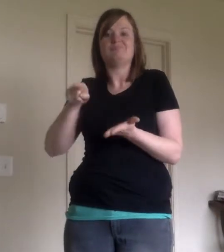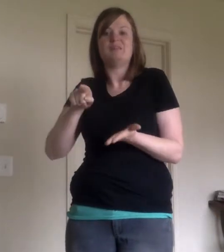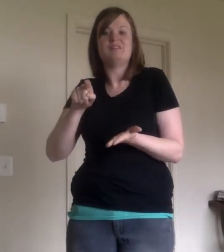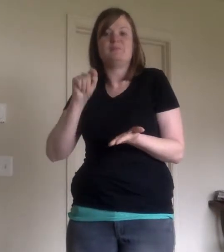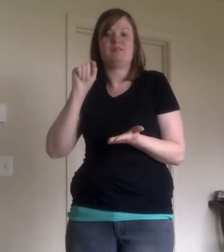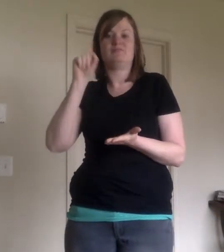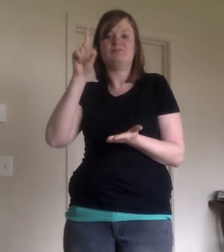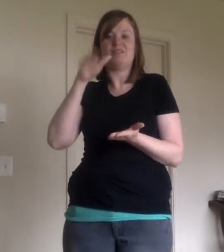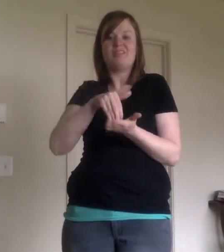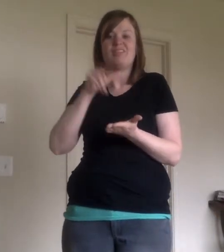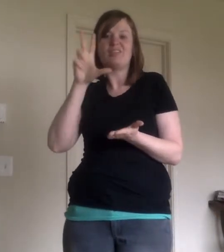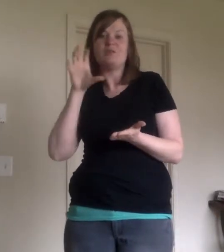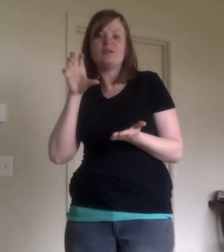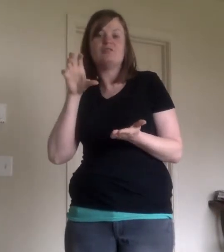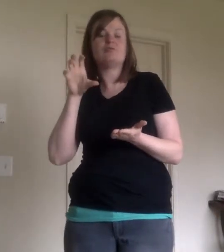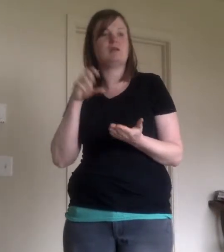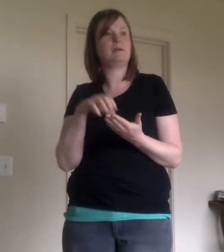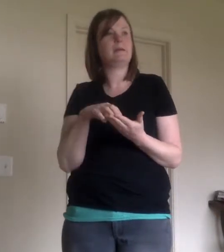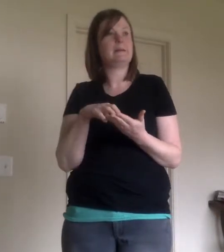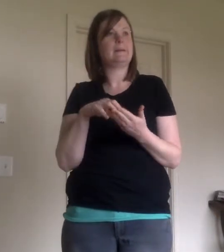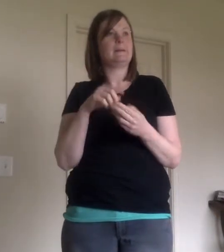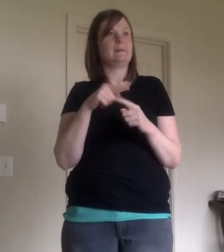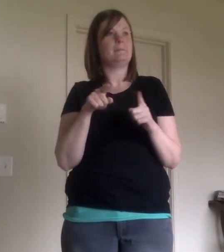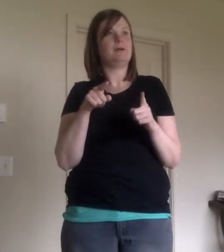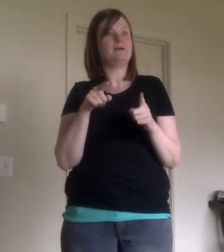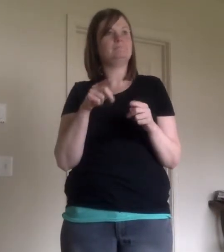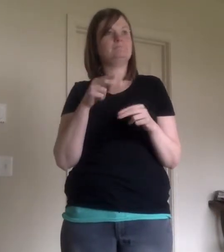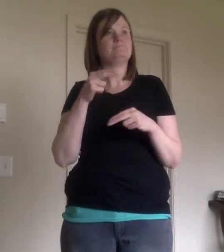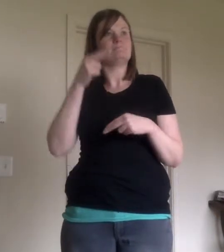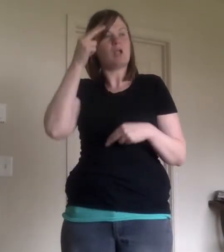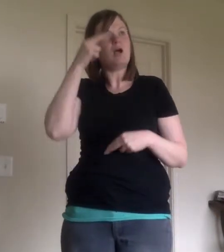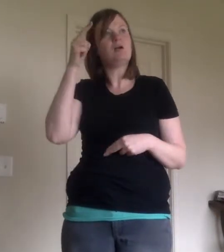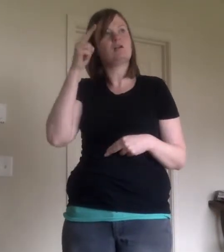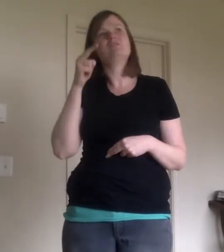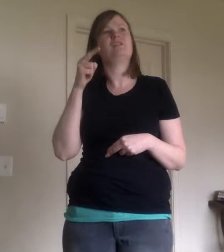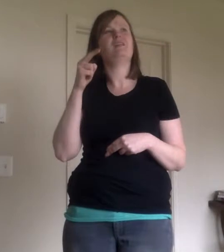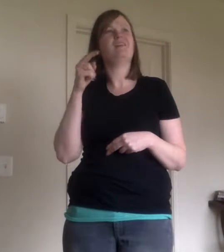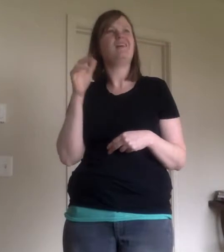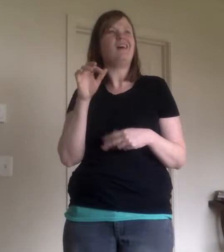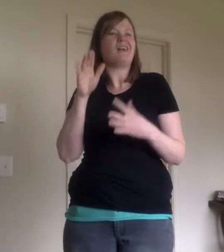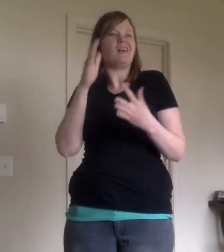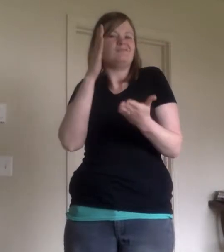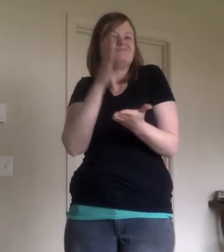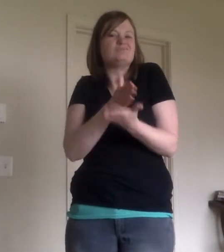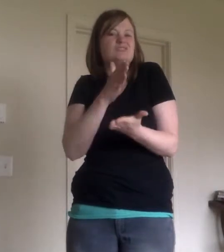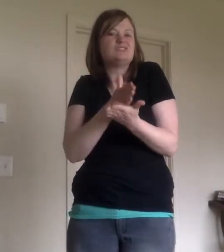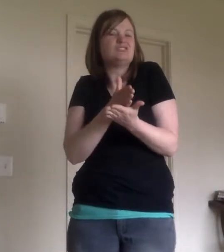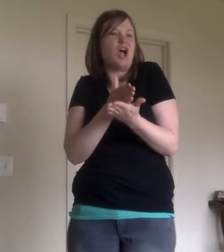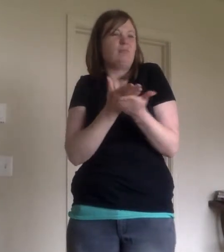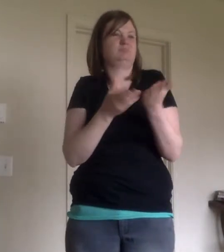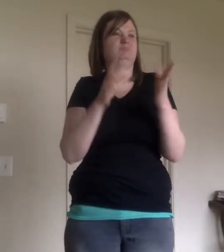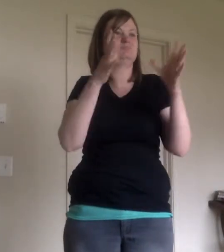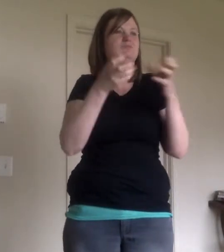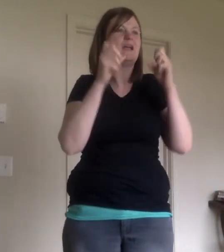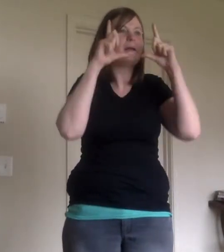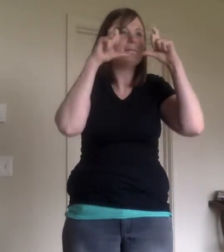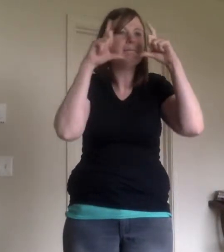of stopped photographing once I got a digital camera. I kind of lost connection with my camera. With film, it's such a